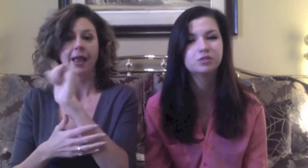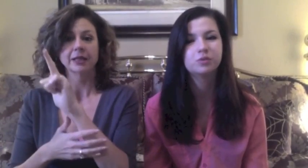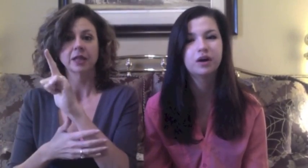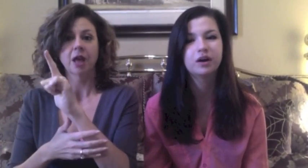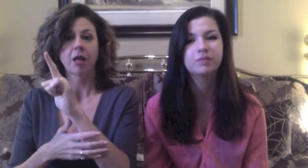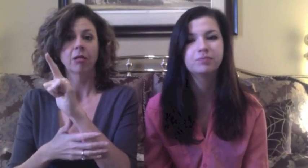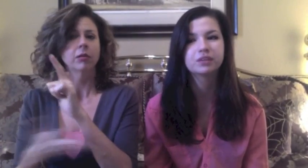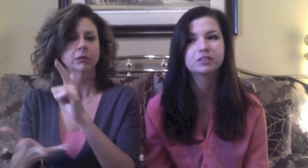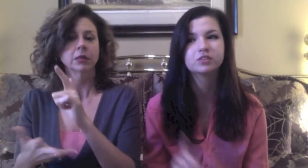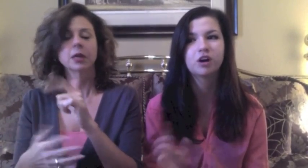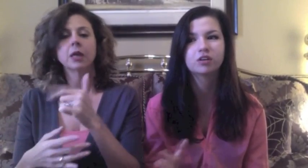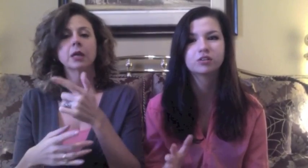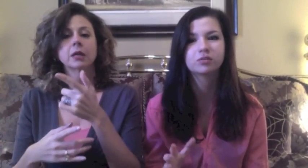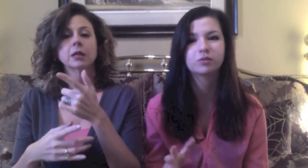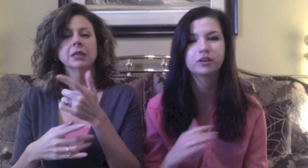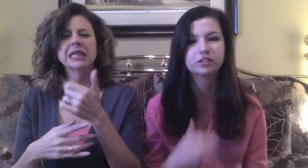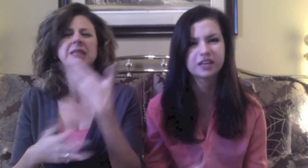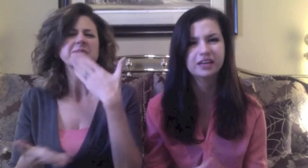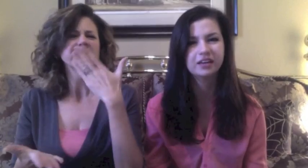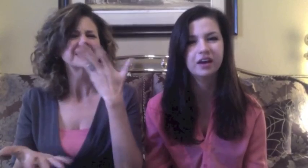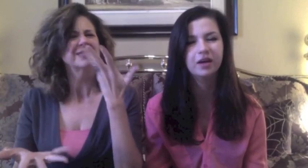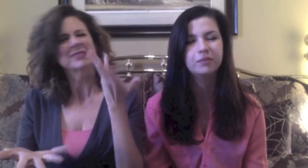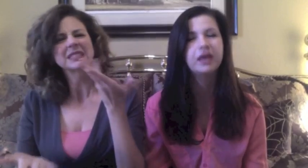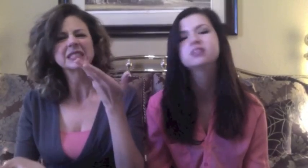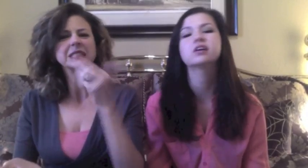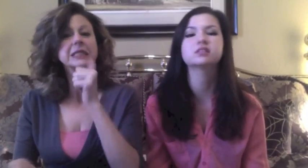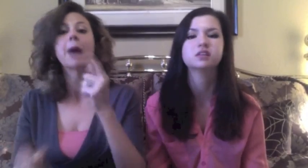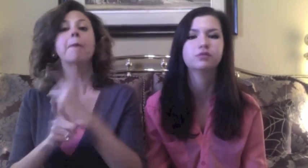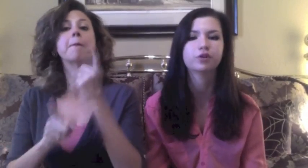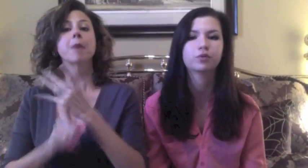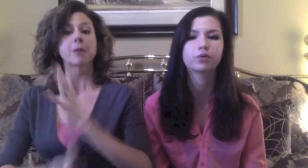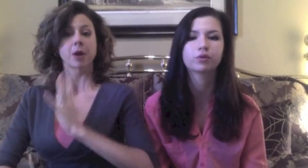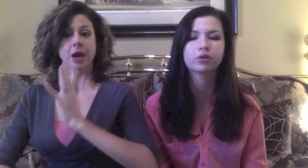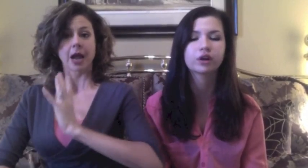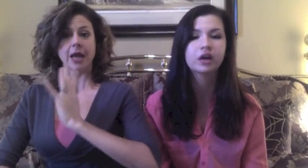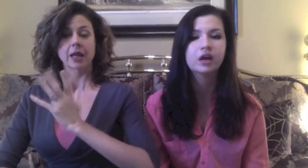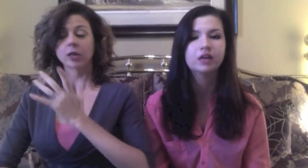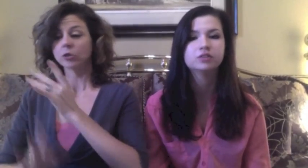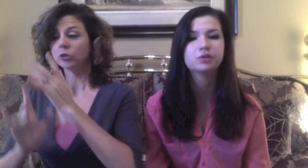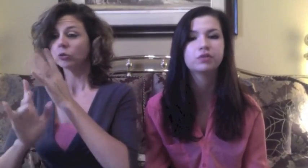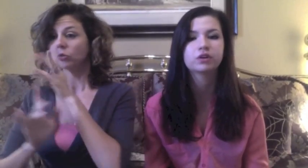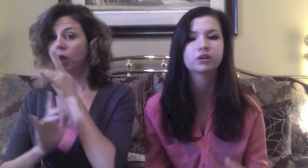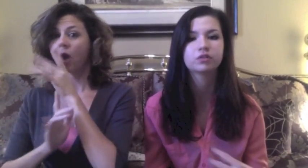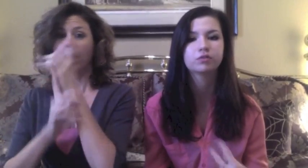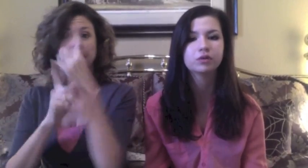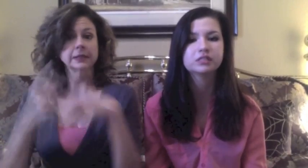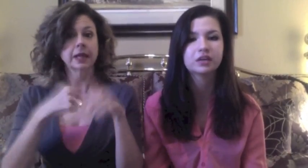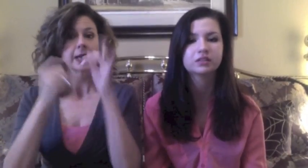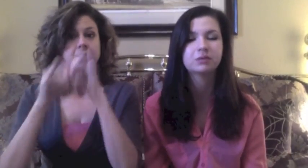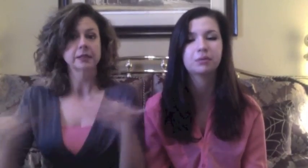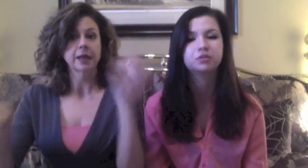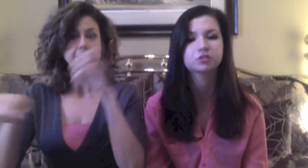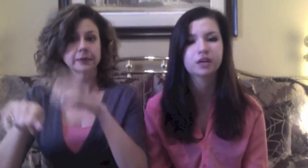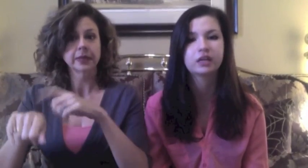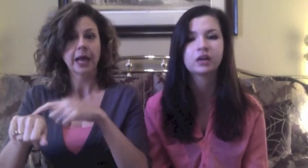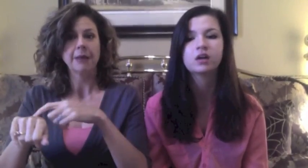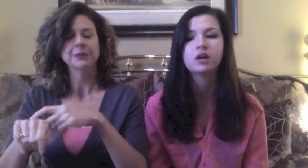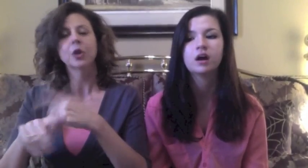bad etiquette to talk while you're signing. ASL has an inverted word order, and so if you're voicing at the same time as you're